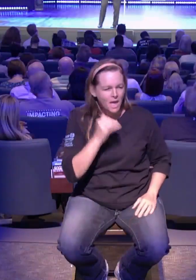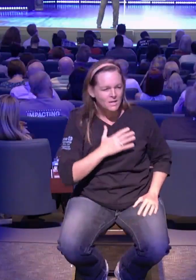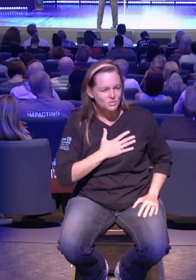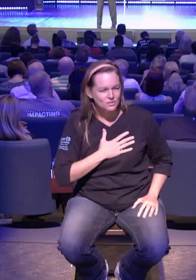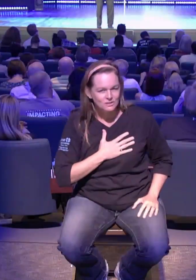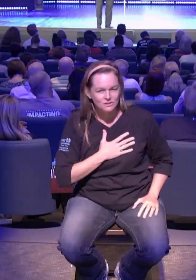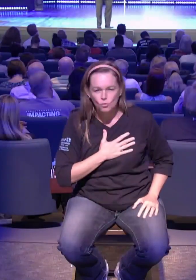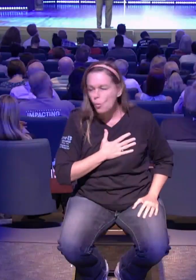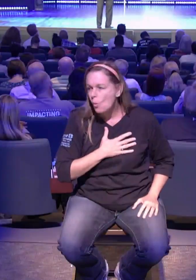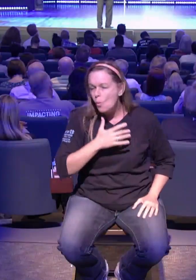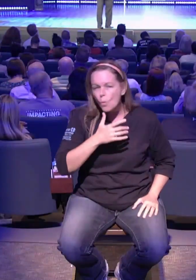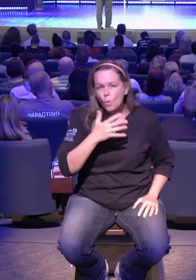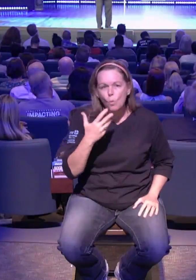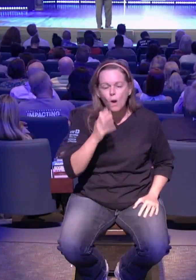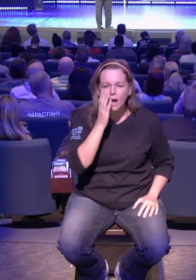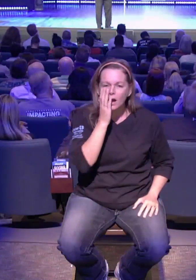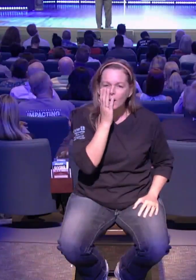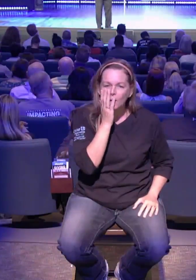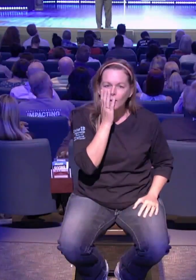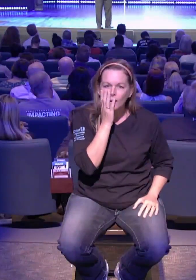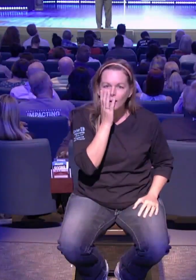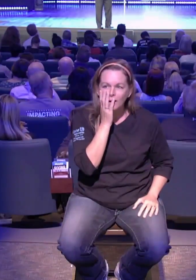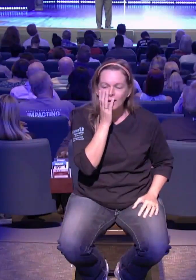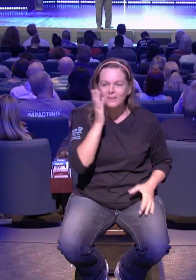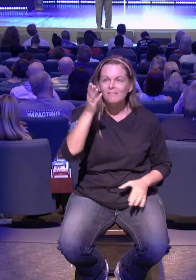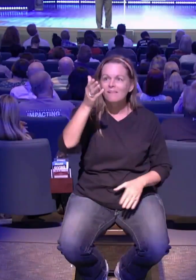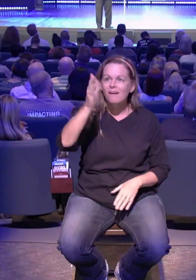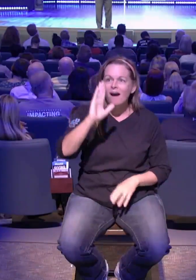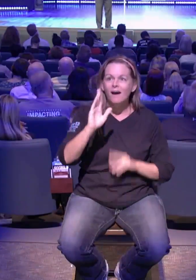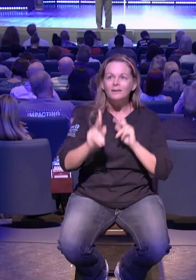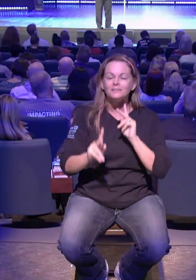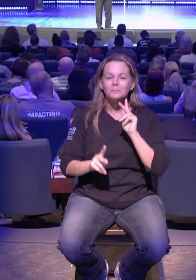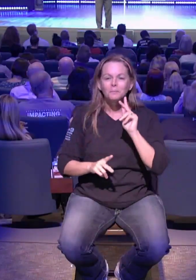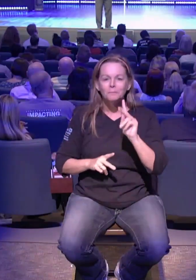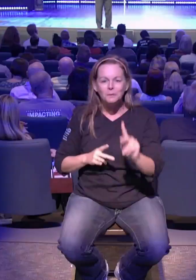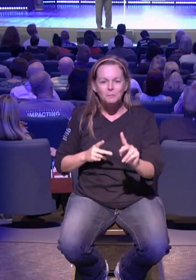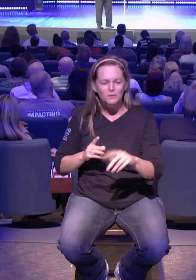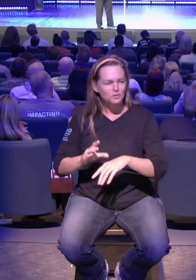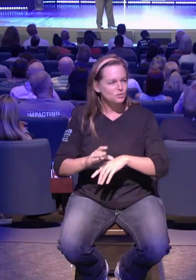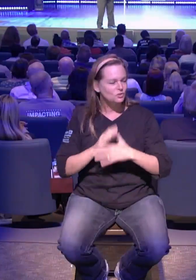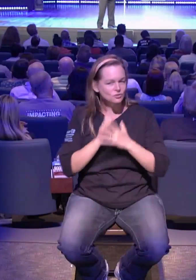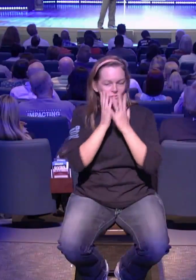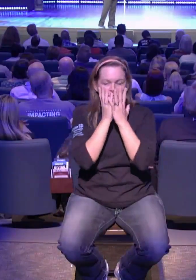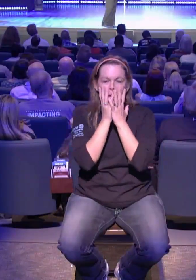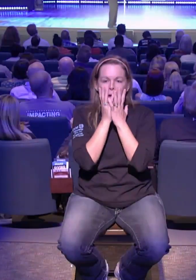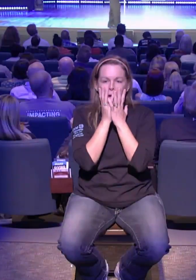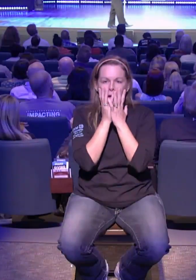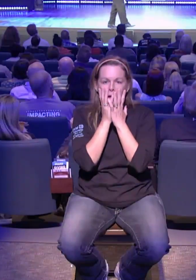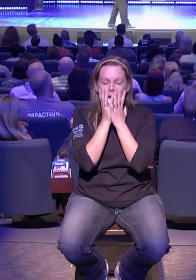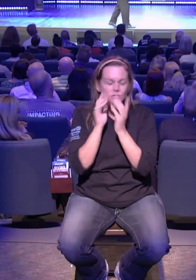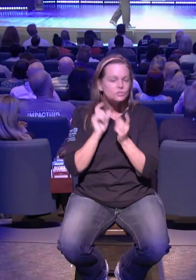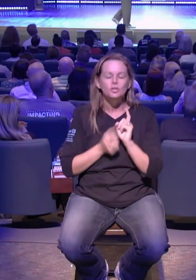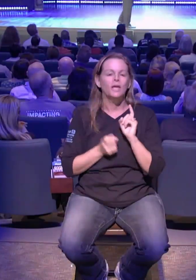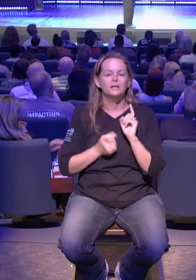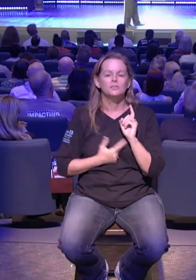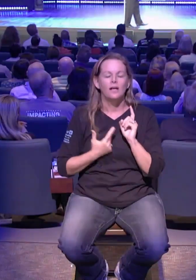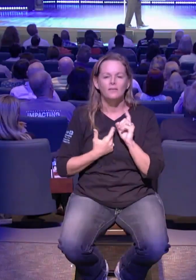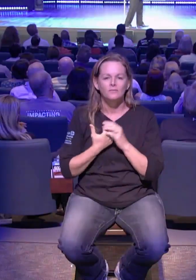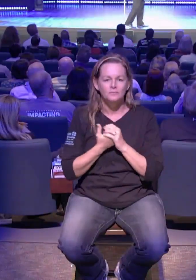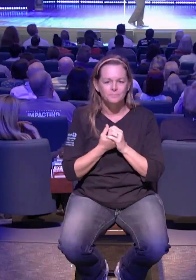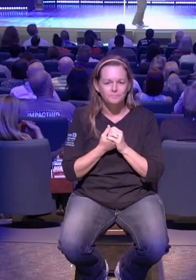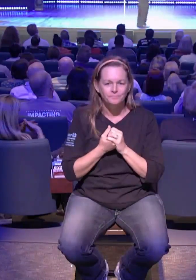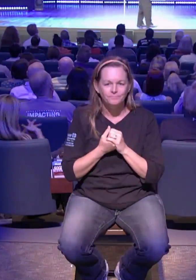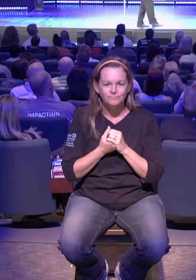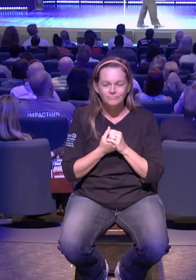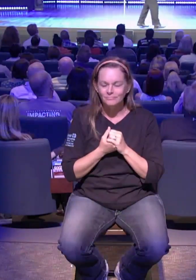They introduced me to the greatest people in the world, God's people, the church. It's transformed me. Now I'm